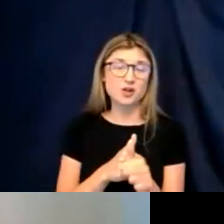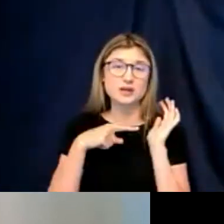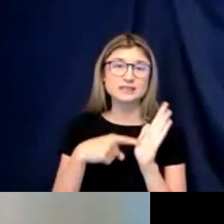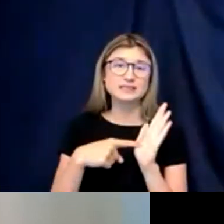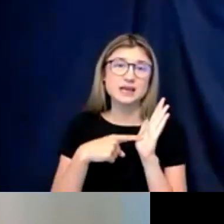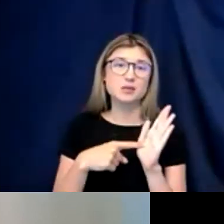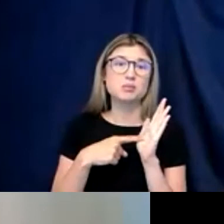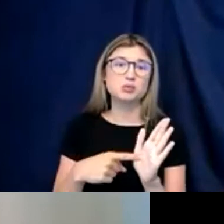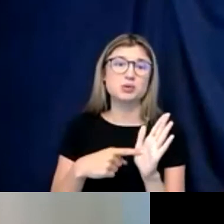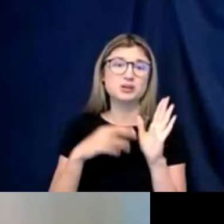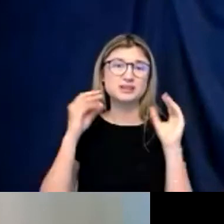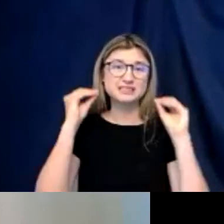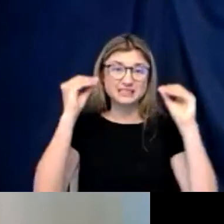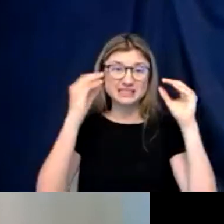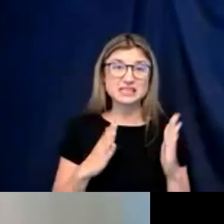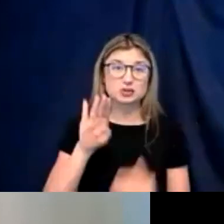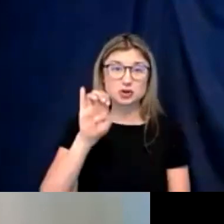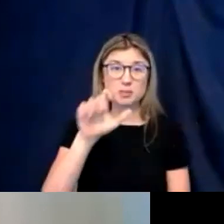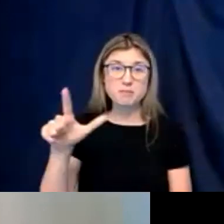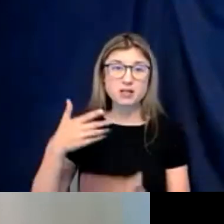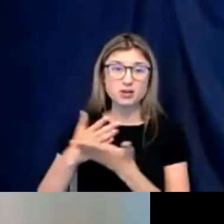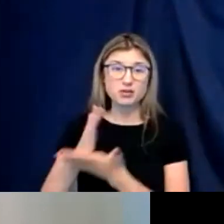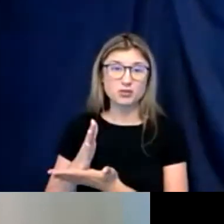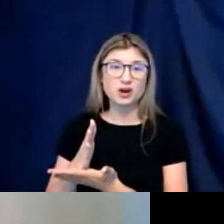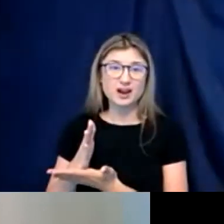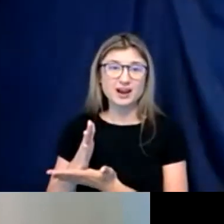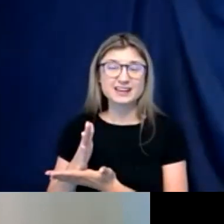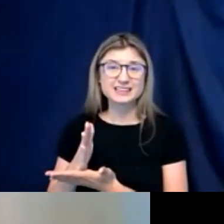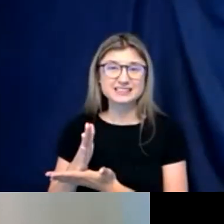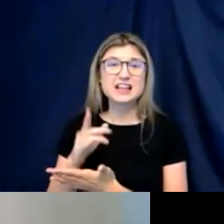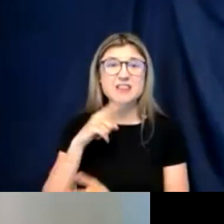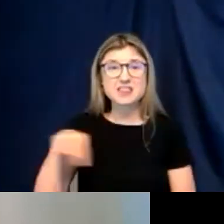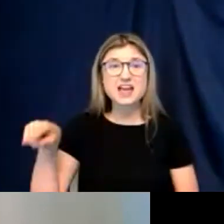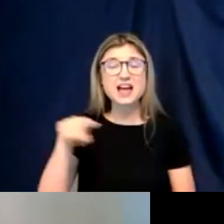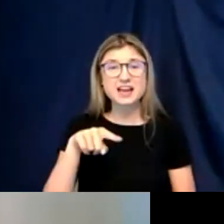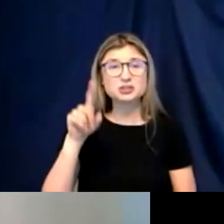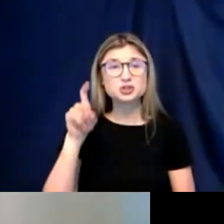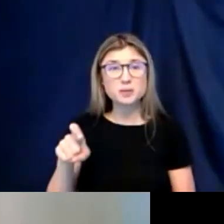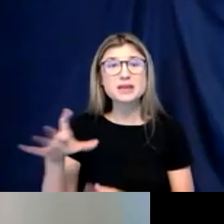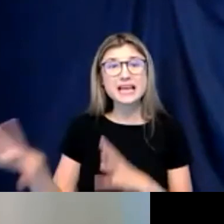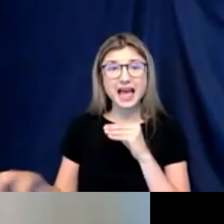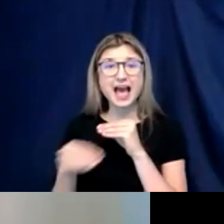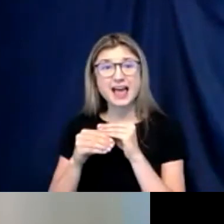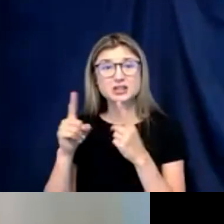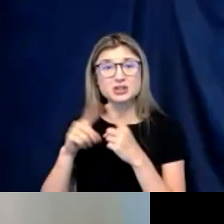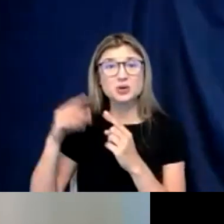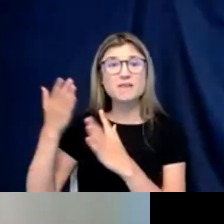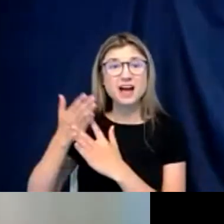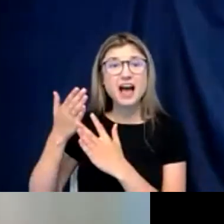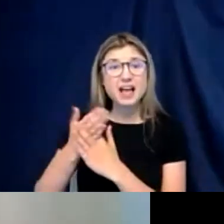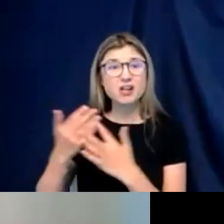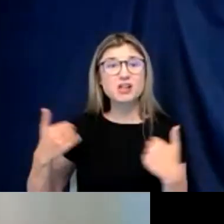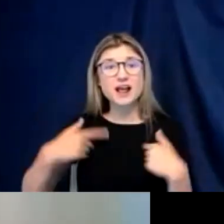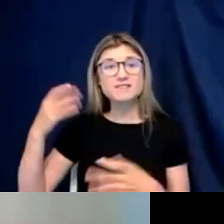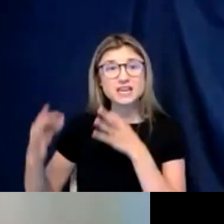the Teacher Bill of Rights, which states that that's supposed to go in their file and they're supposed to have a hearing, but none of this is actually